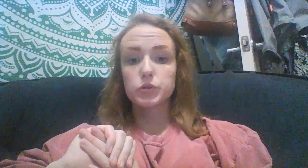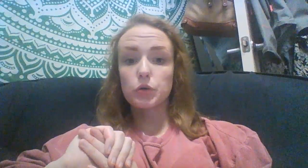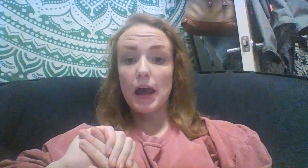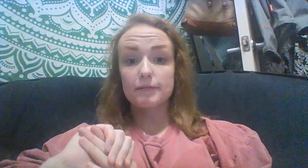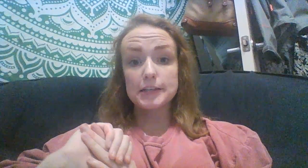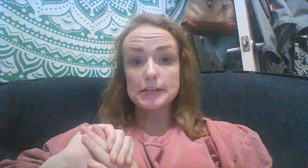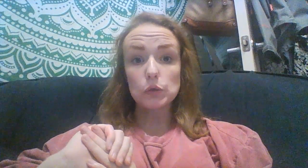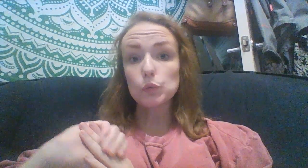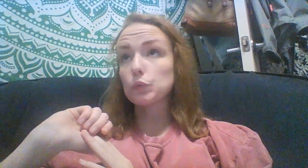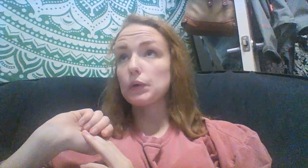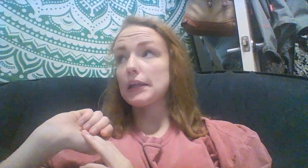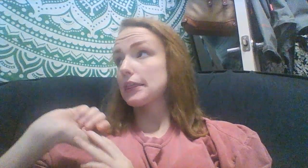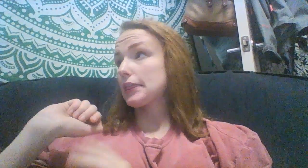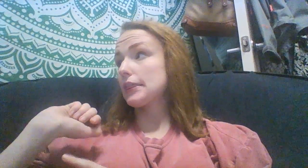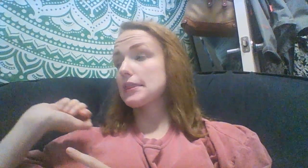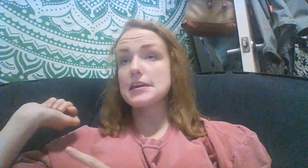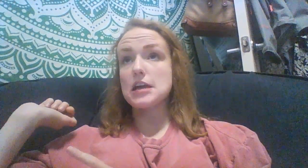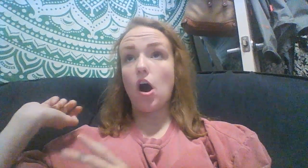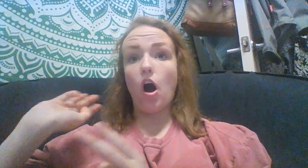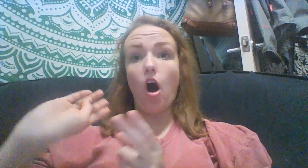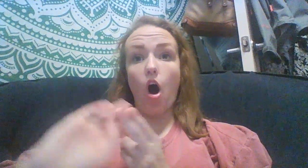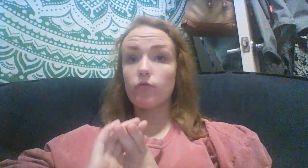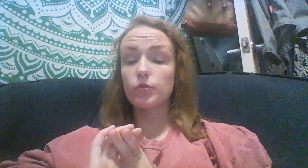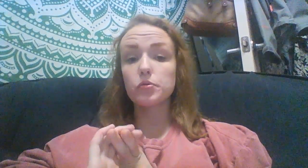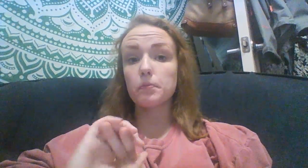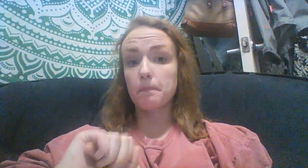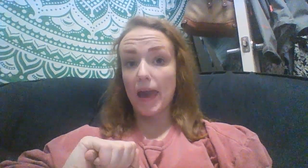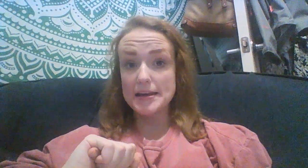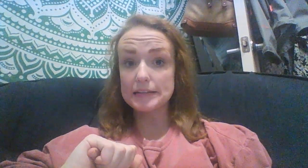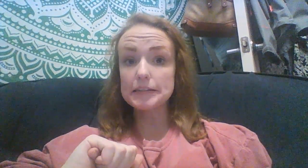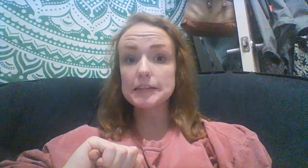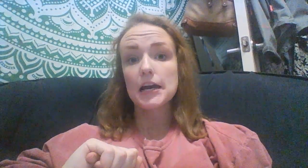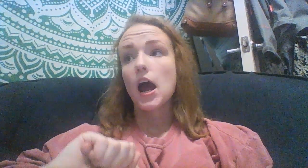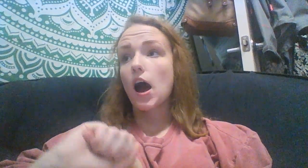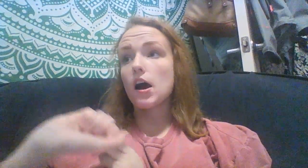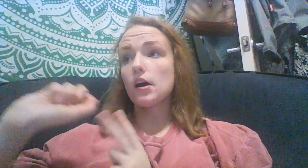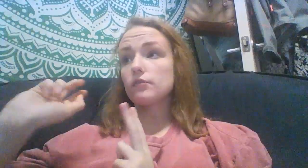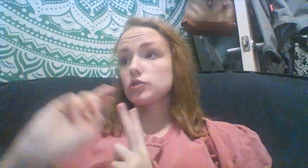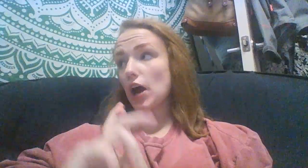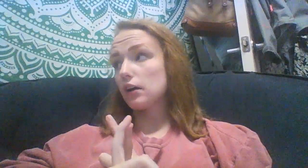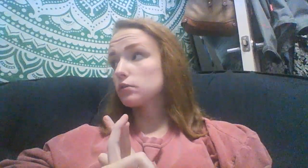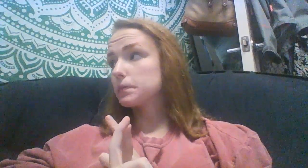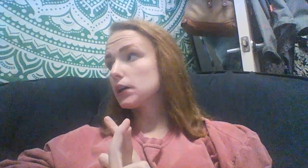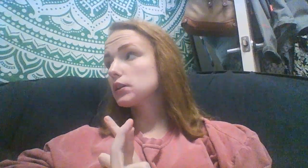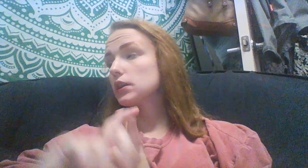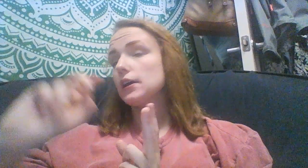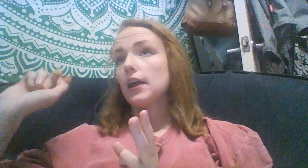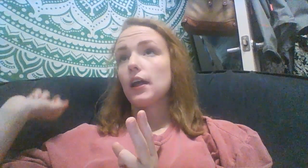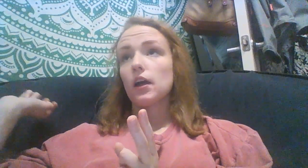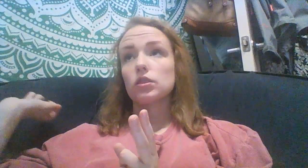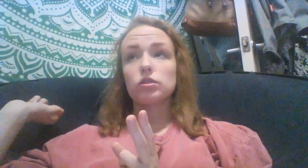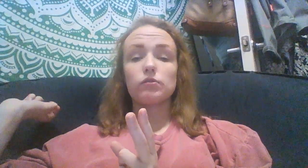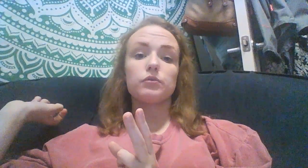don't have to deal with the awful pains of childbirth